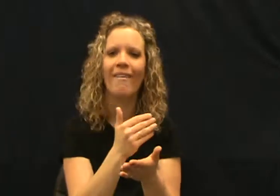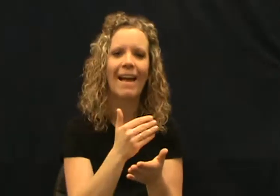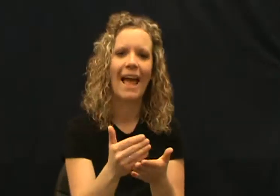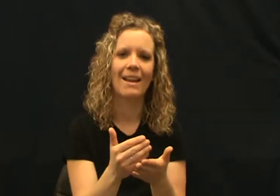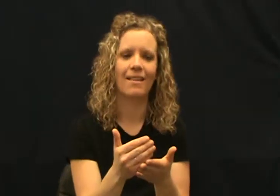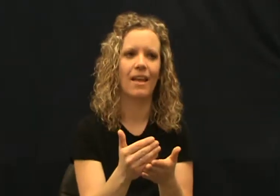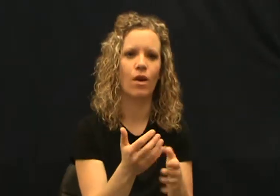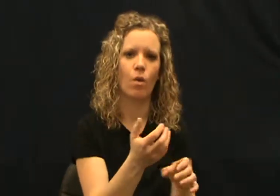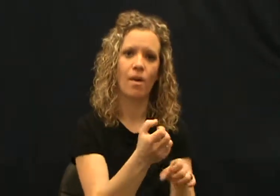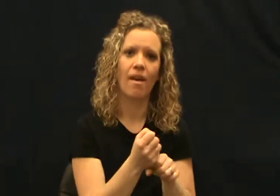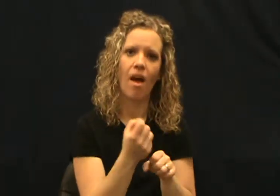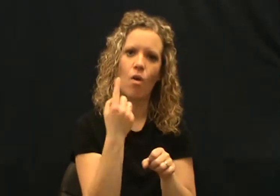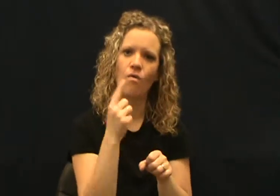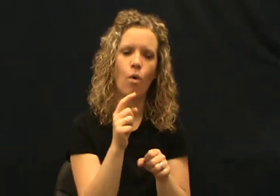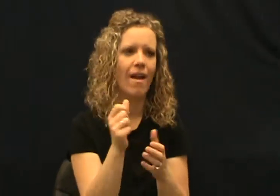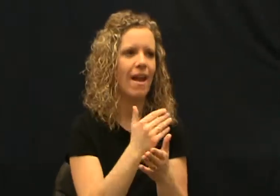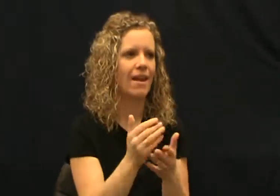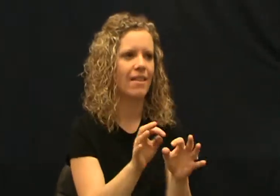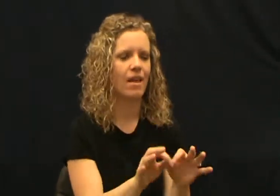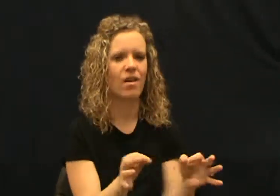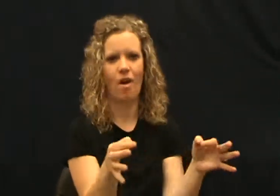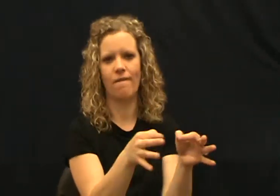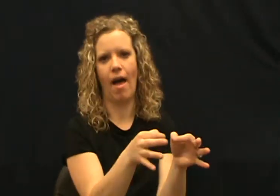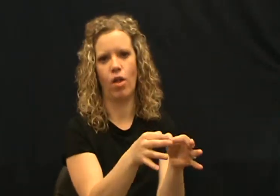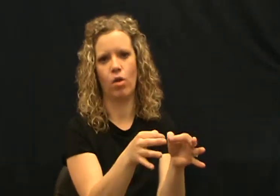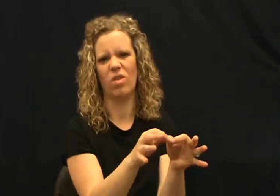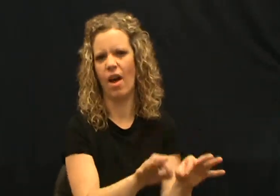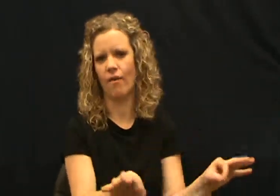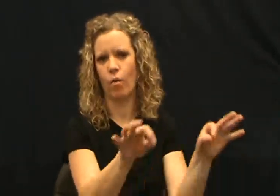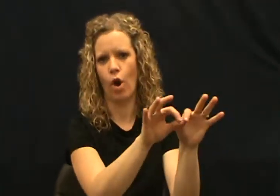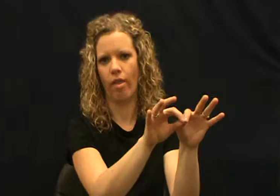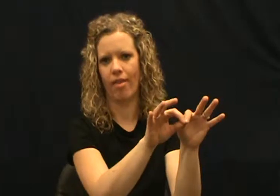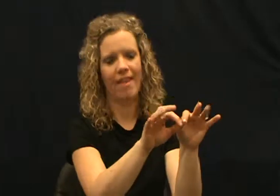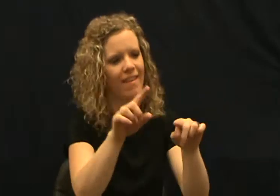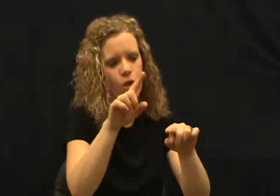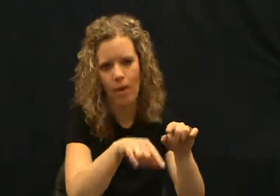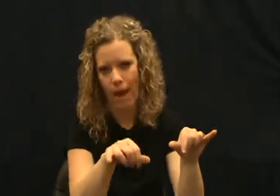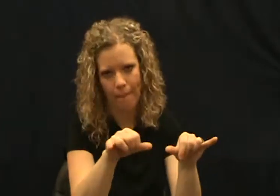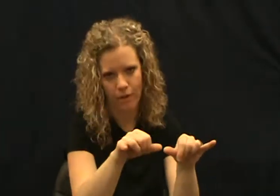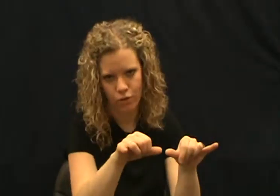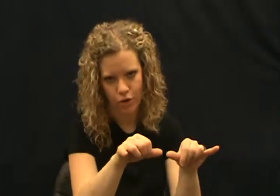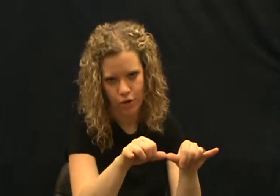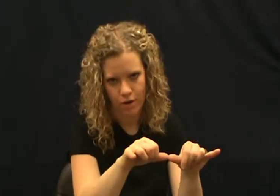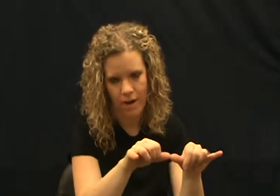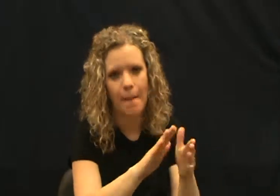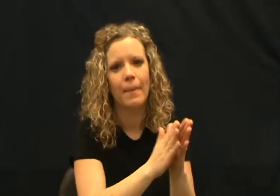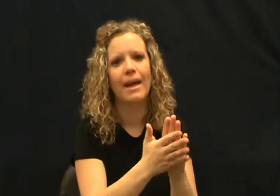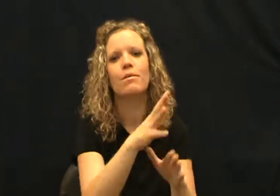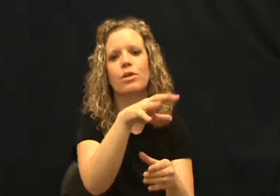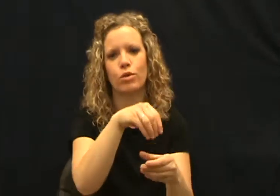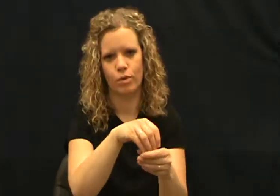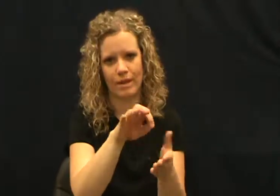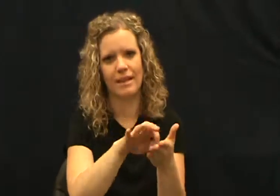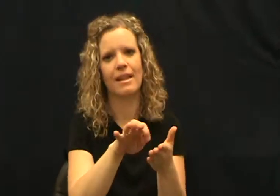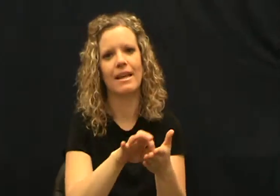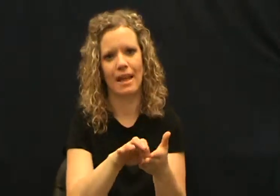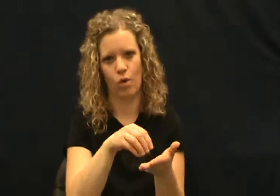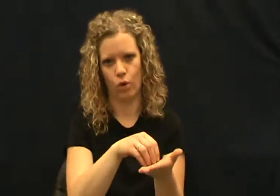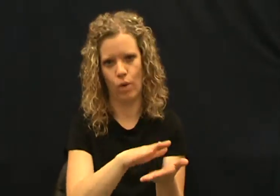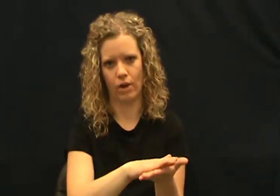for something of value that can be measured gets included in the accounting records. And when we say items